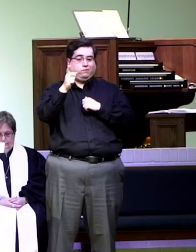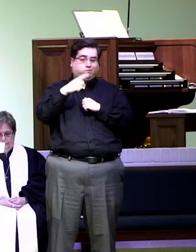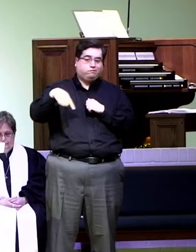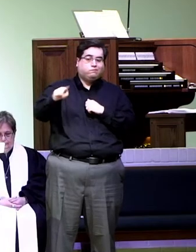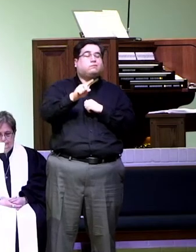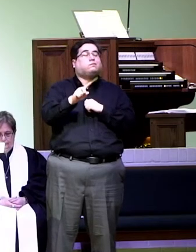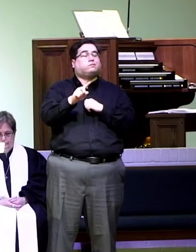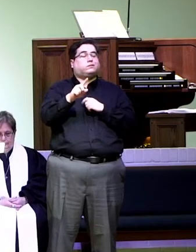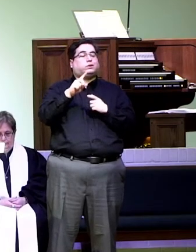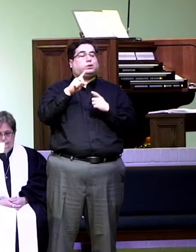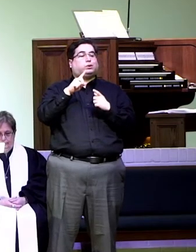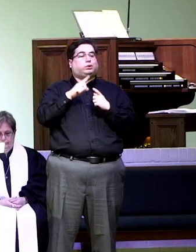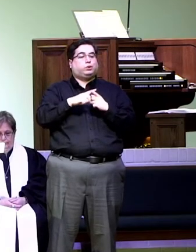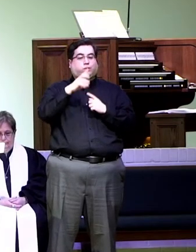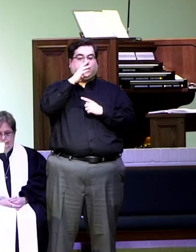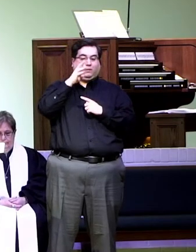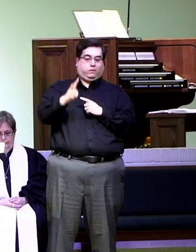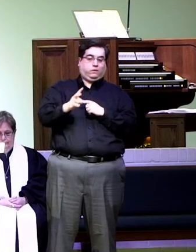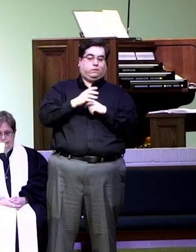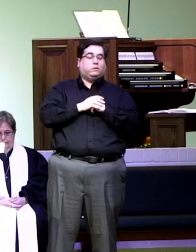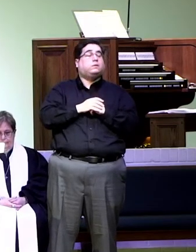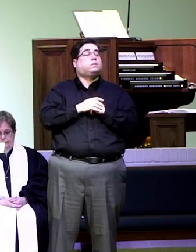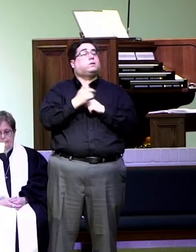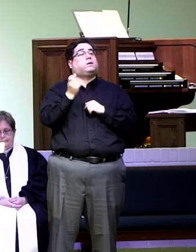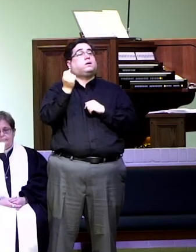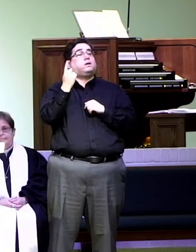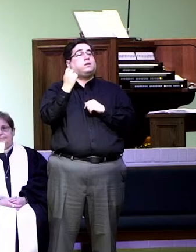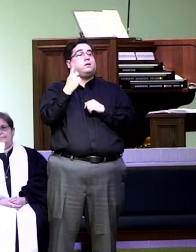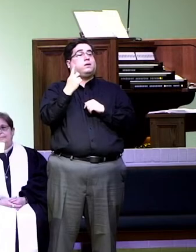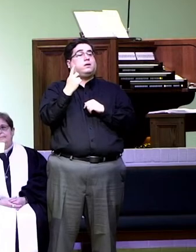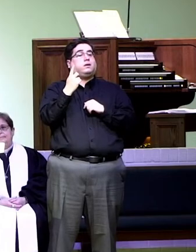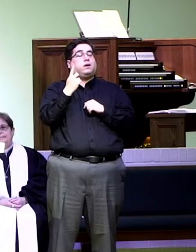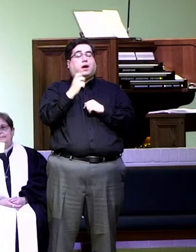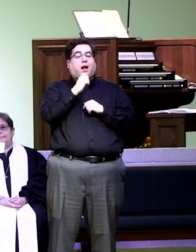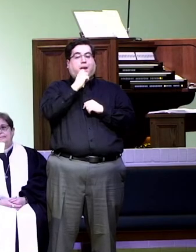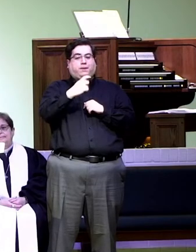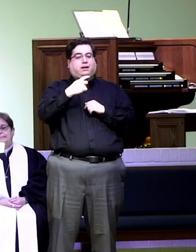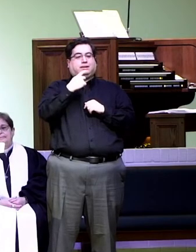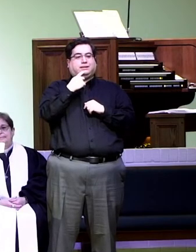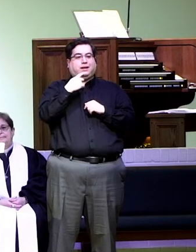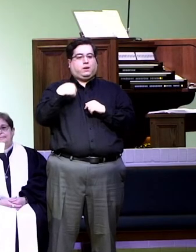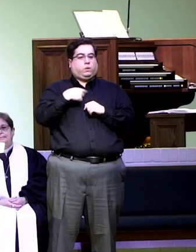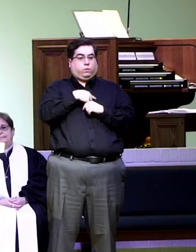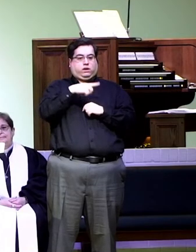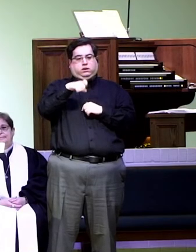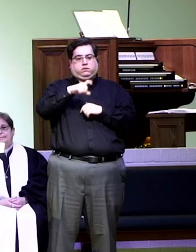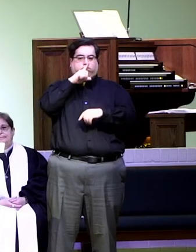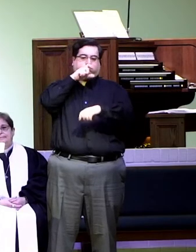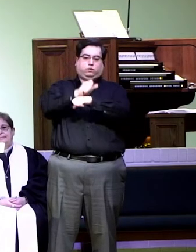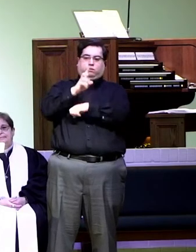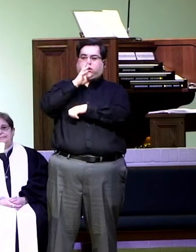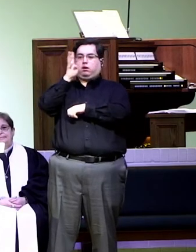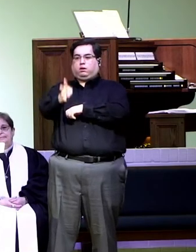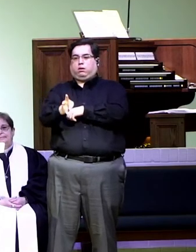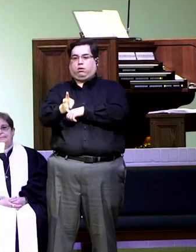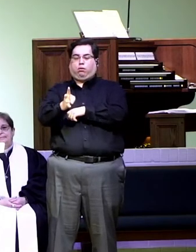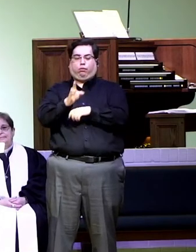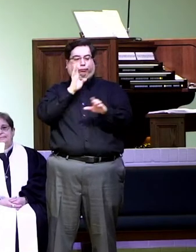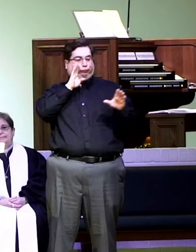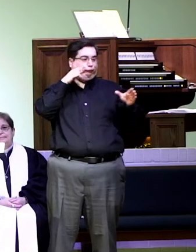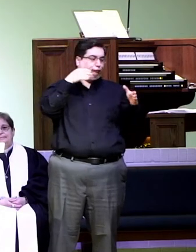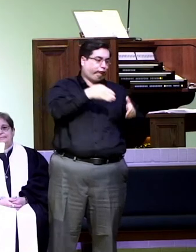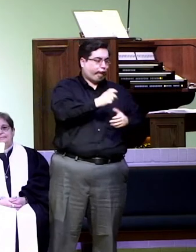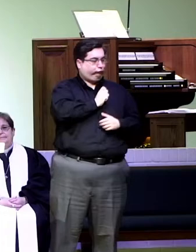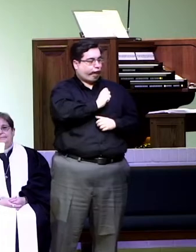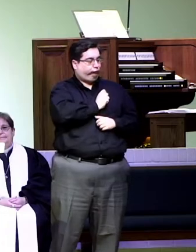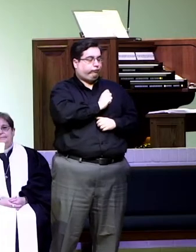us to tune out. Now, I'm not saying that we need to tune it out, because much of